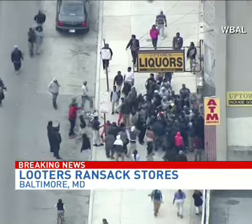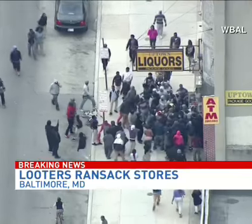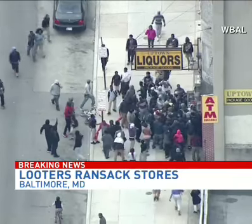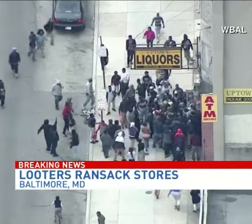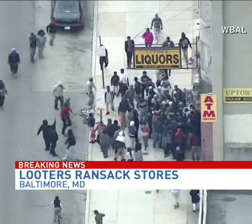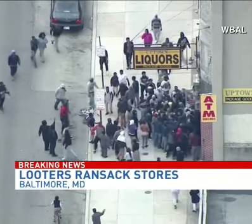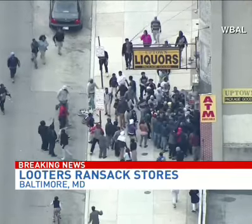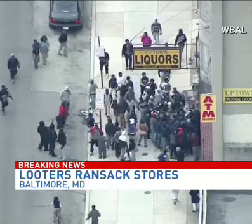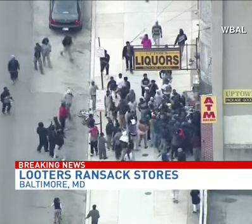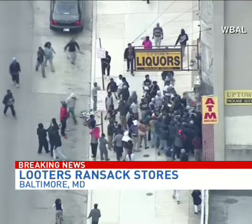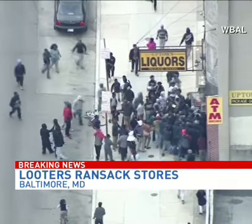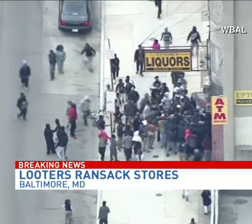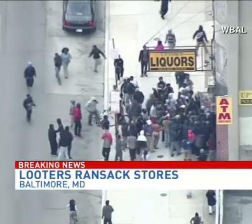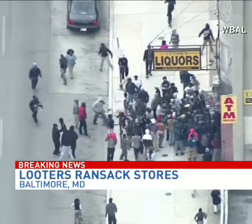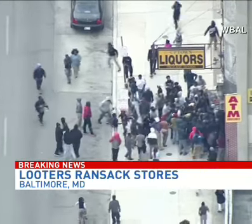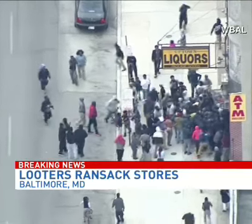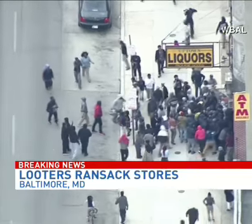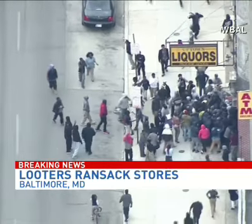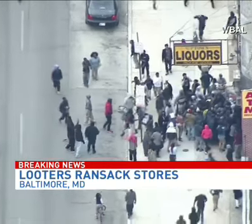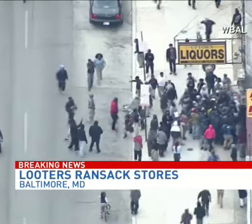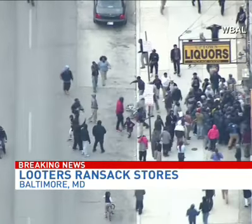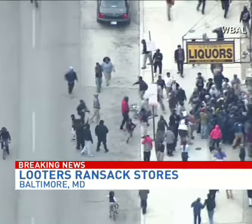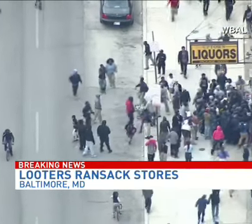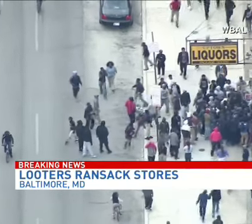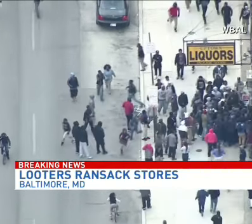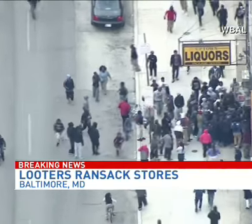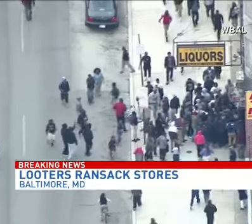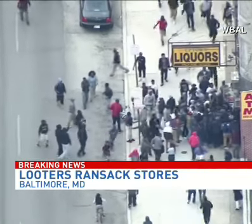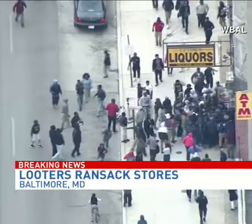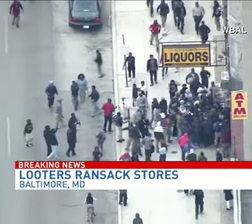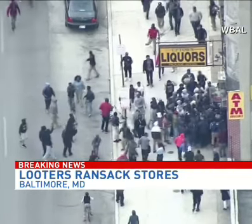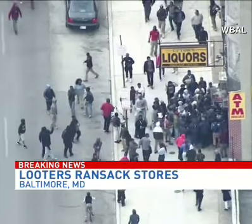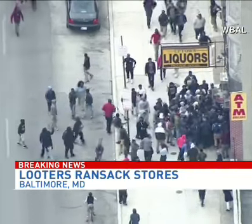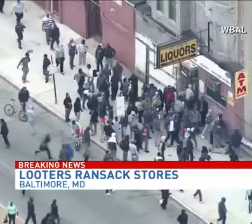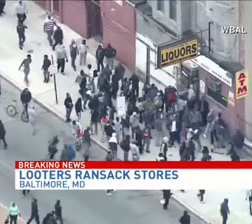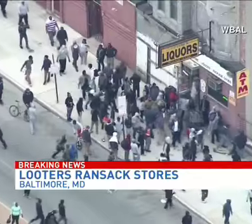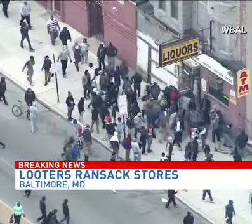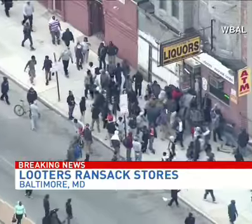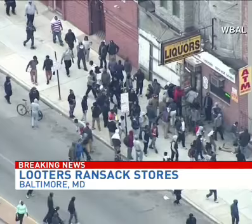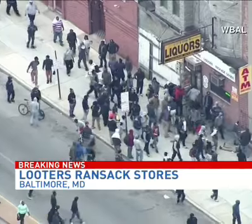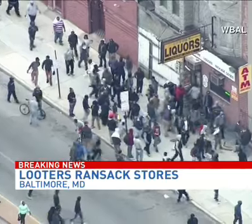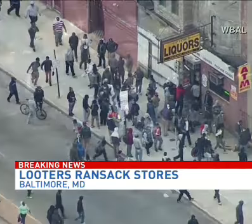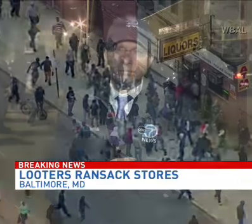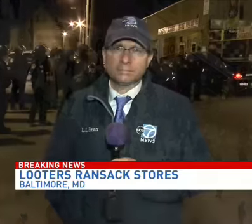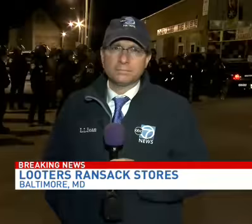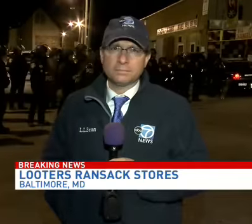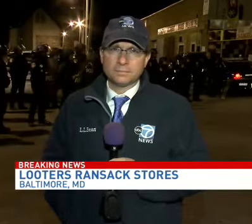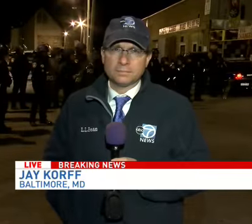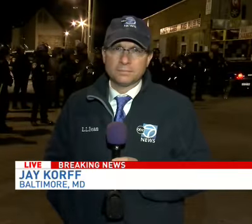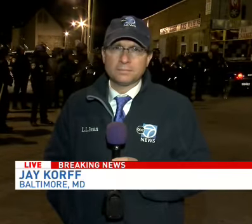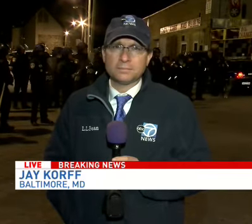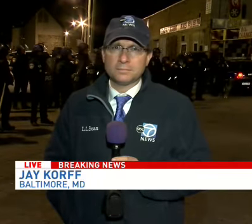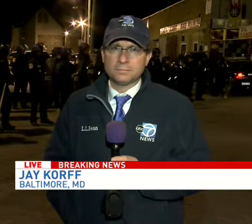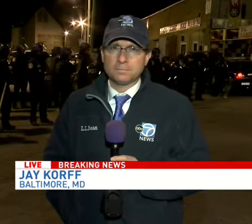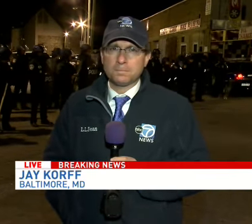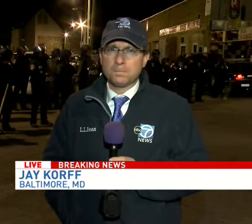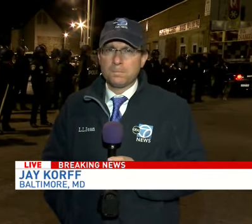of a liquor store in Baltimore that was attacked. Jay Korf continues our live team coverage in Baltimore right now. Jay?